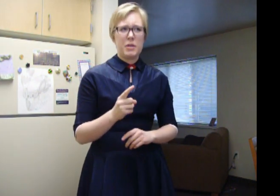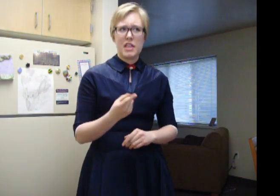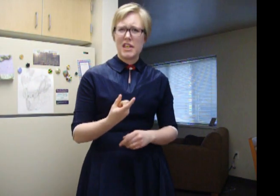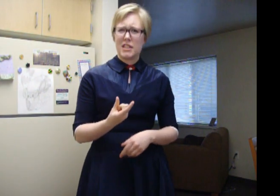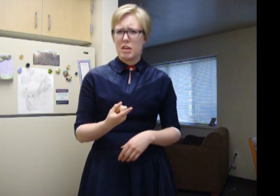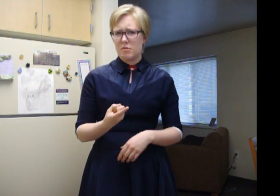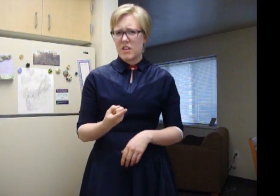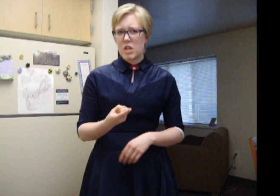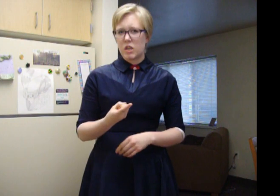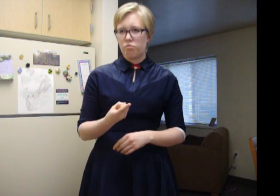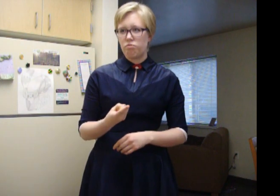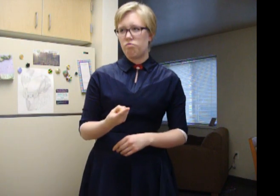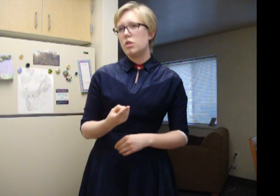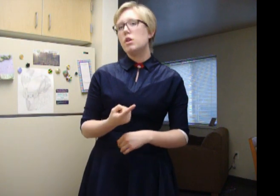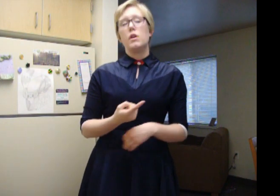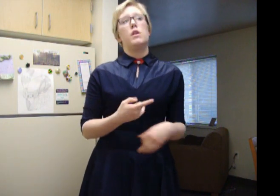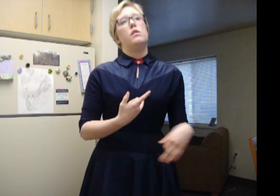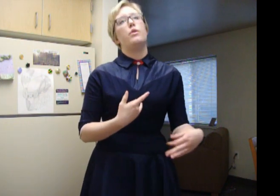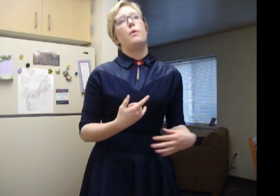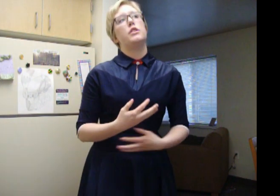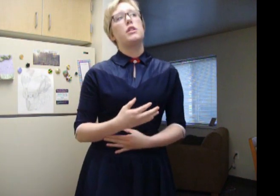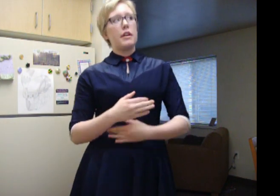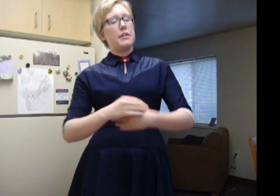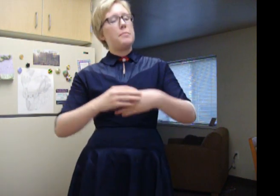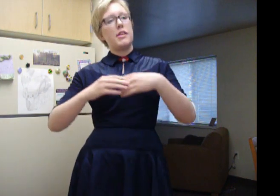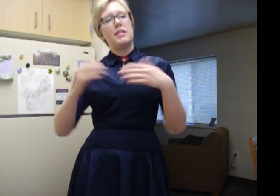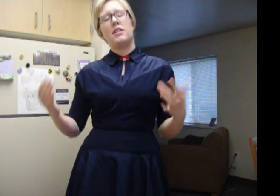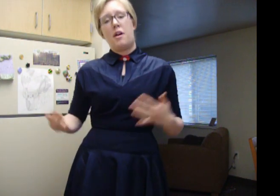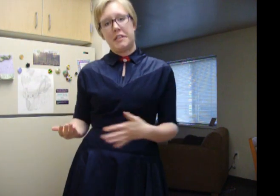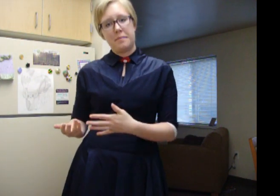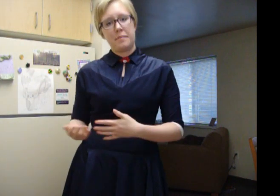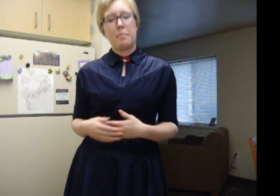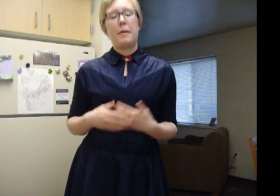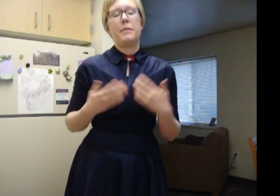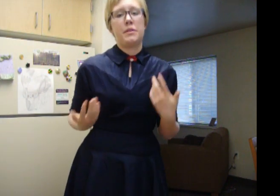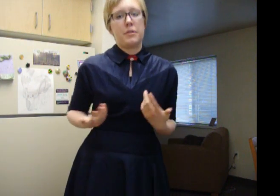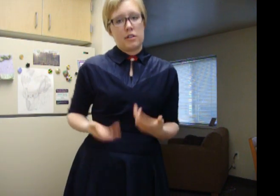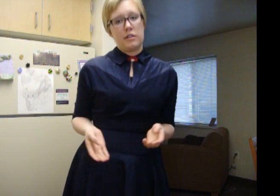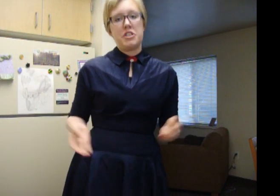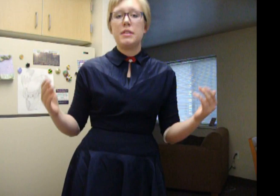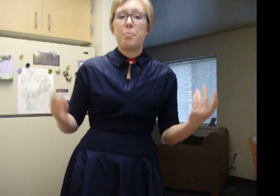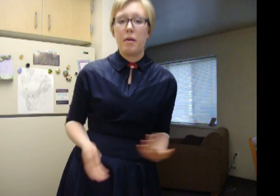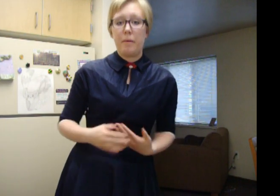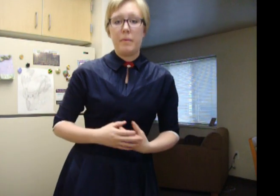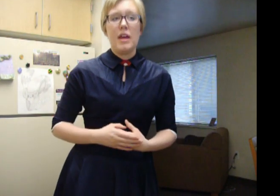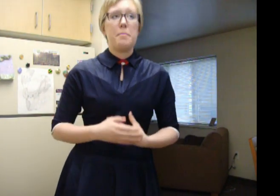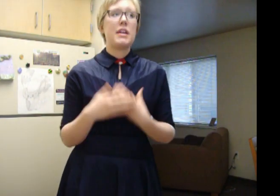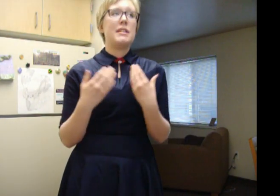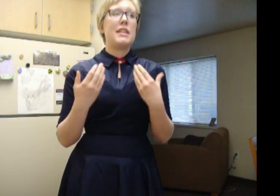I think is the name of it. So we start, it's about this song, about this girl, and she has a problem because the